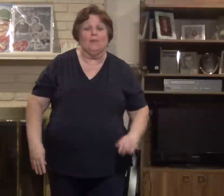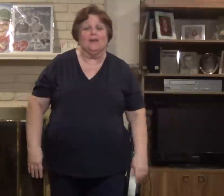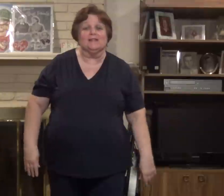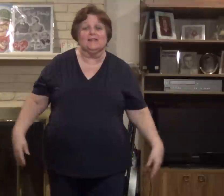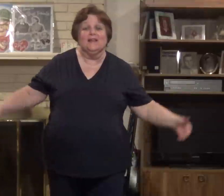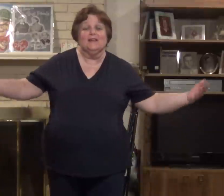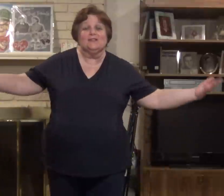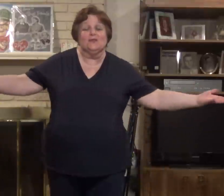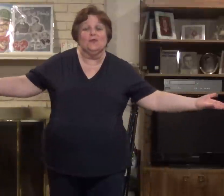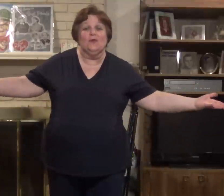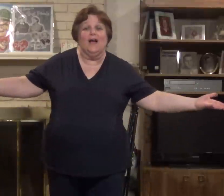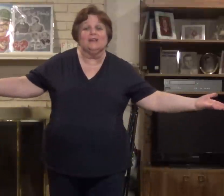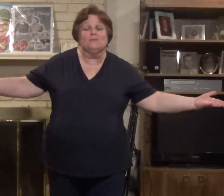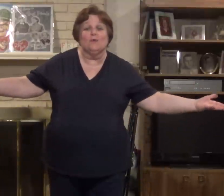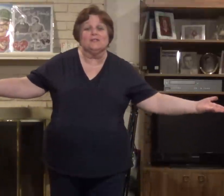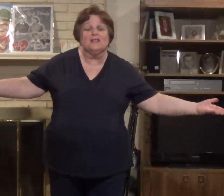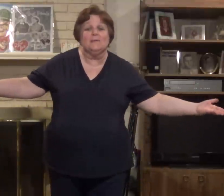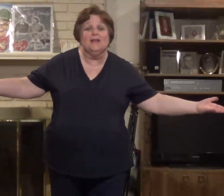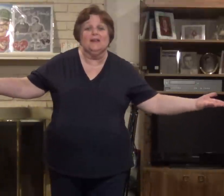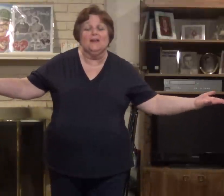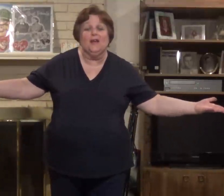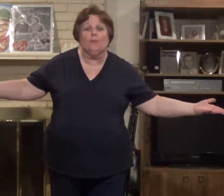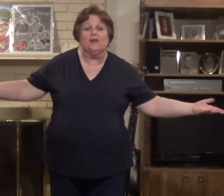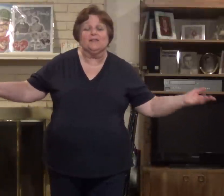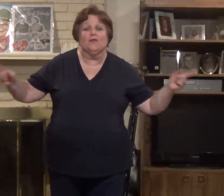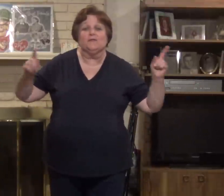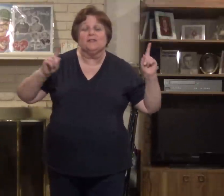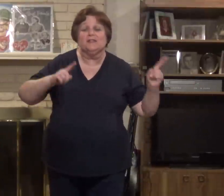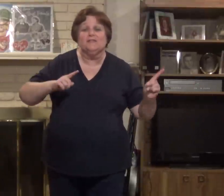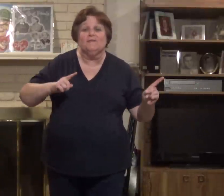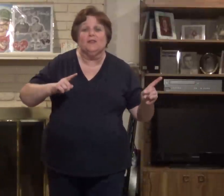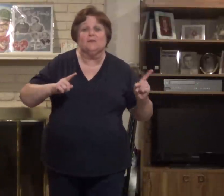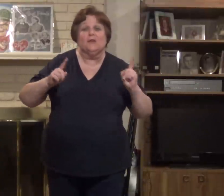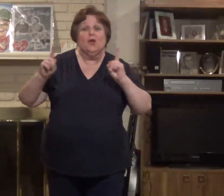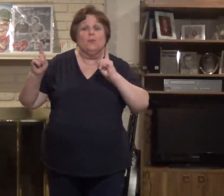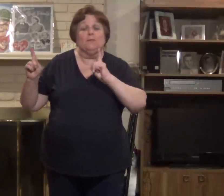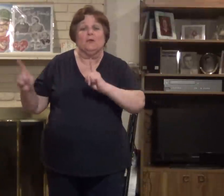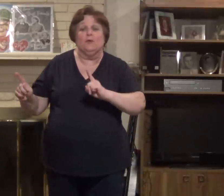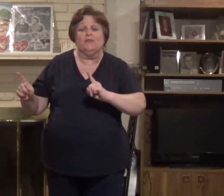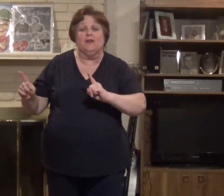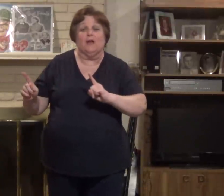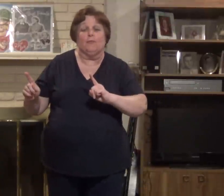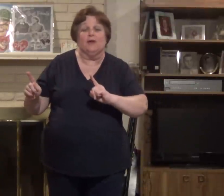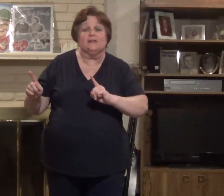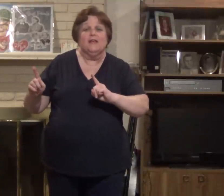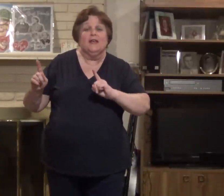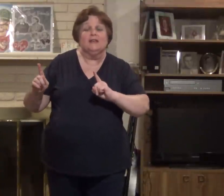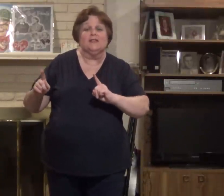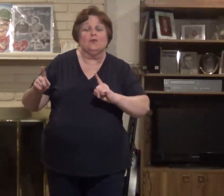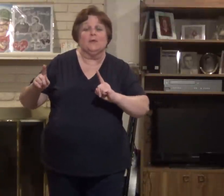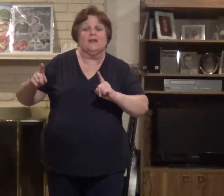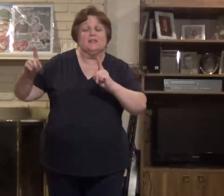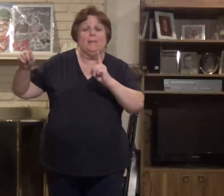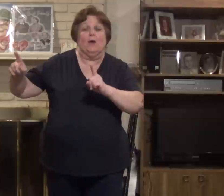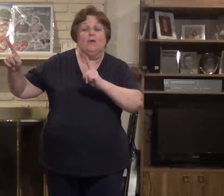brace. So you guys won't see me in a neck brace. Now, if you see some videos with me with a neck brace, it's either because I'm out and